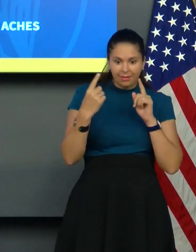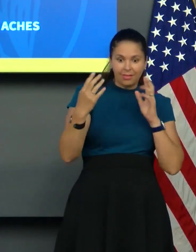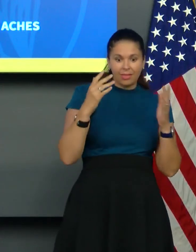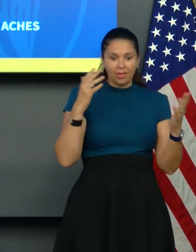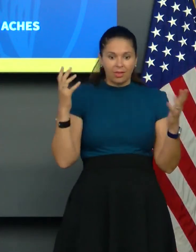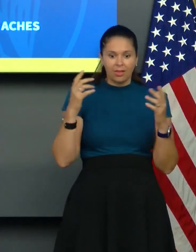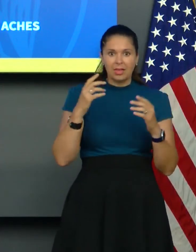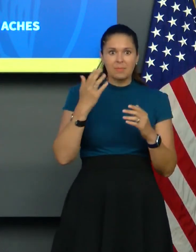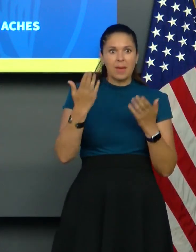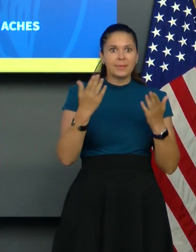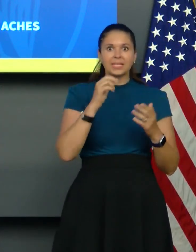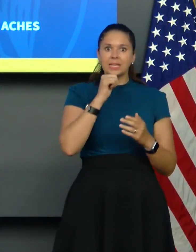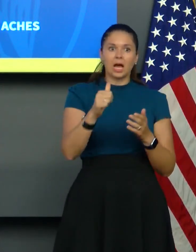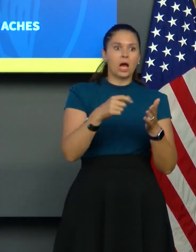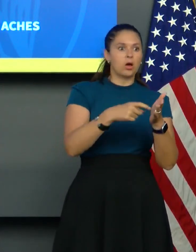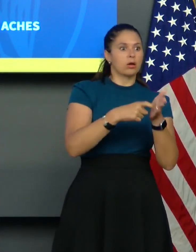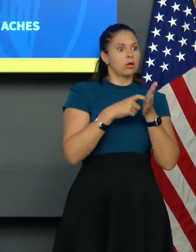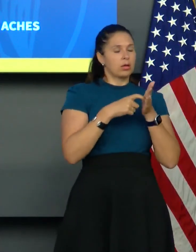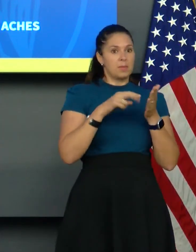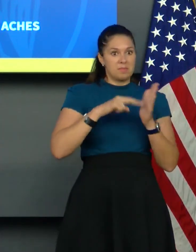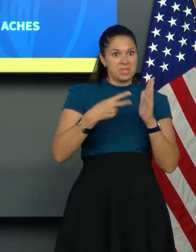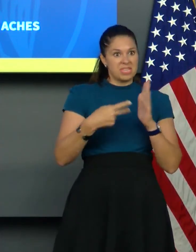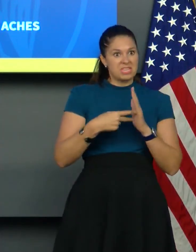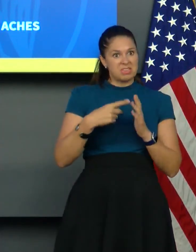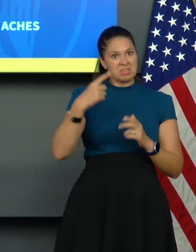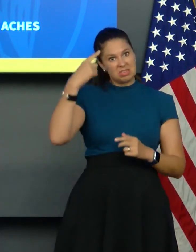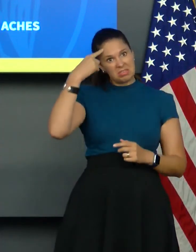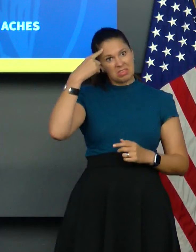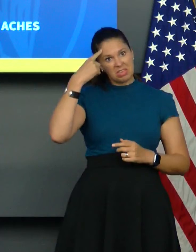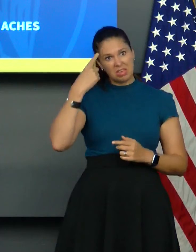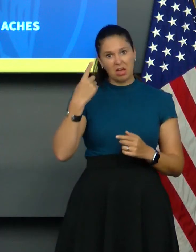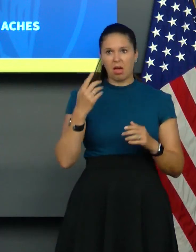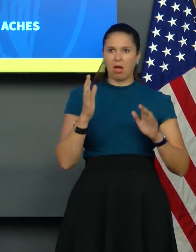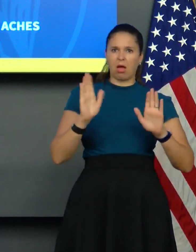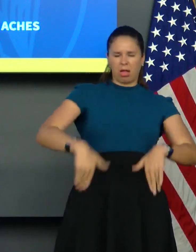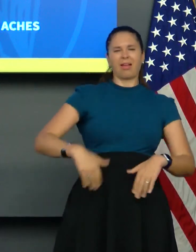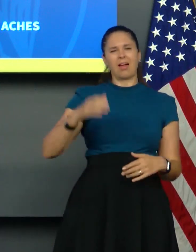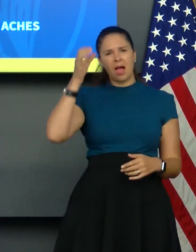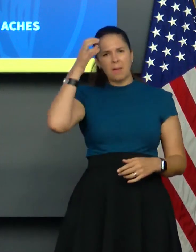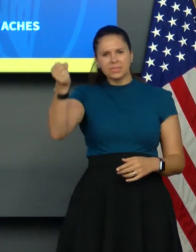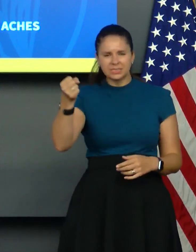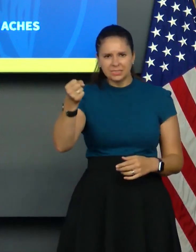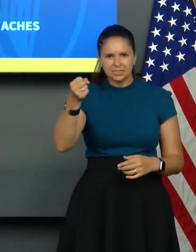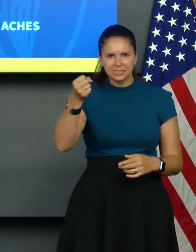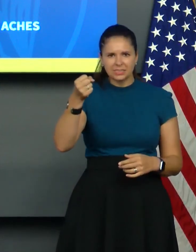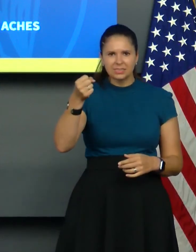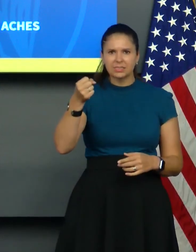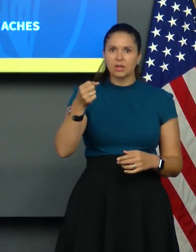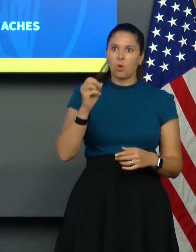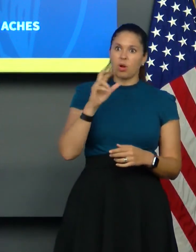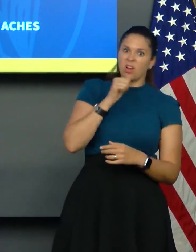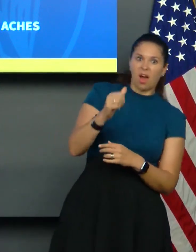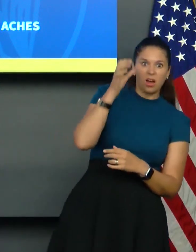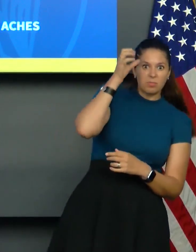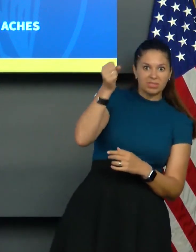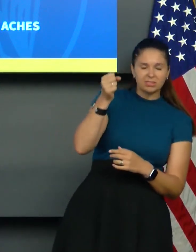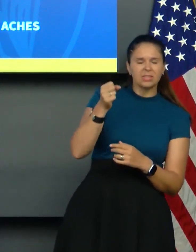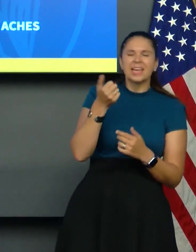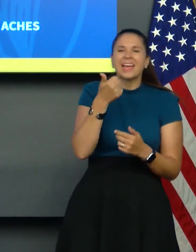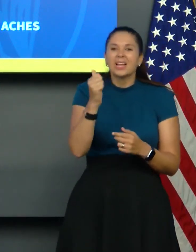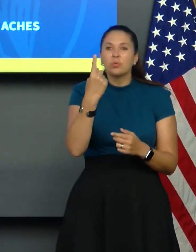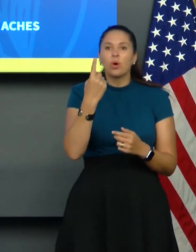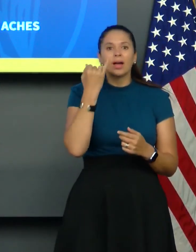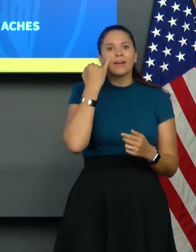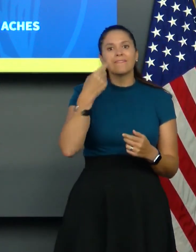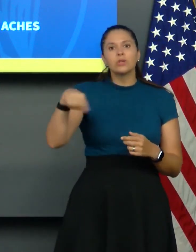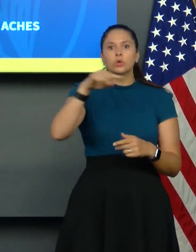mandated doesn't mean that it ceases to be common sense. And so for anyone who wants to go